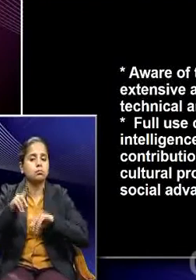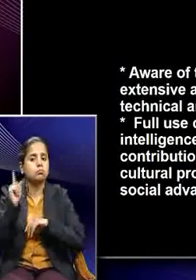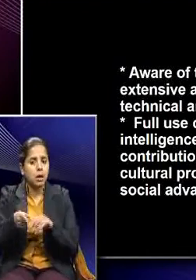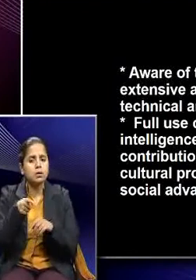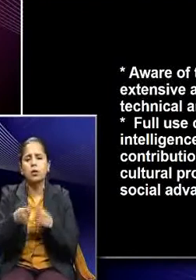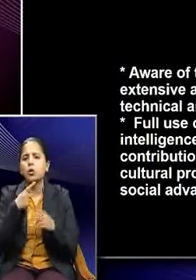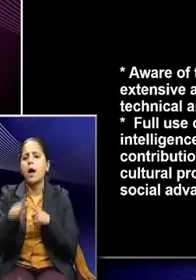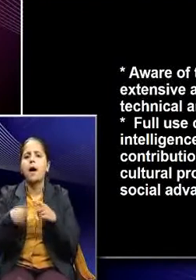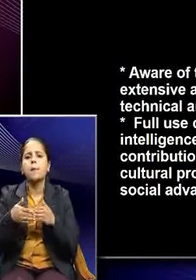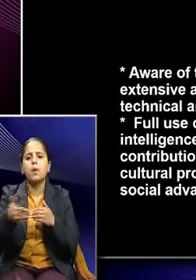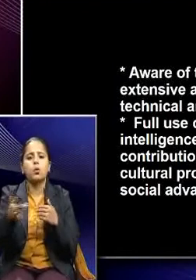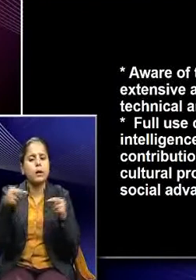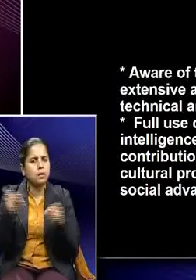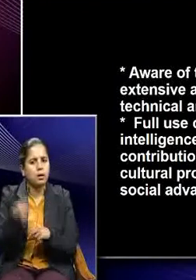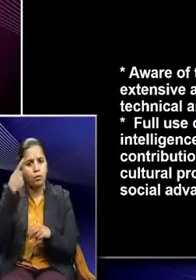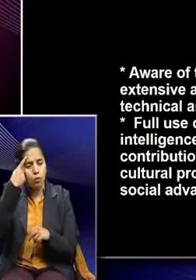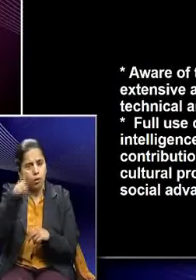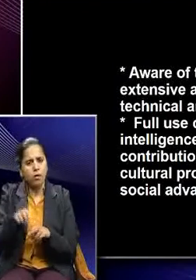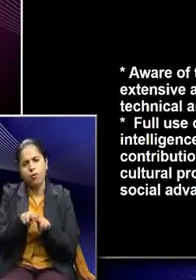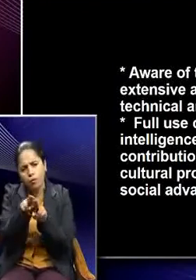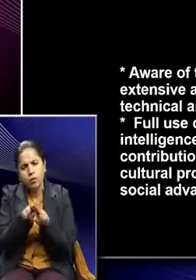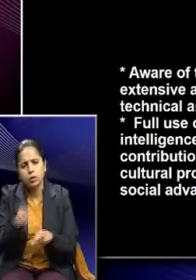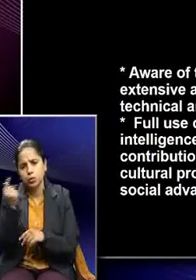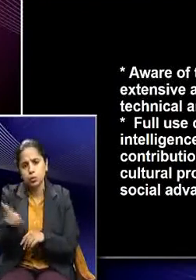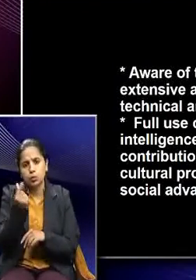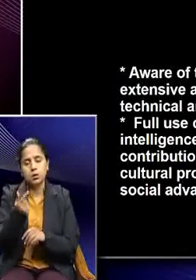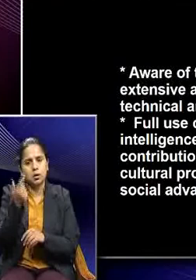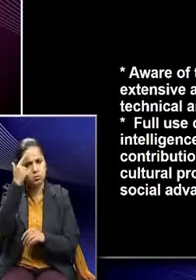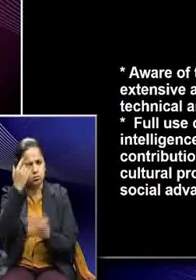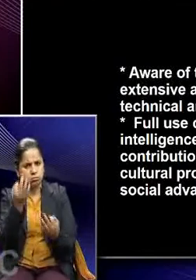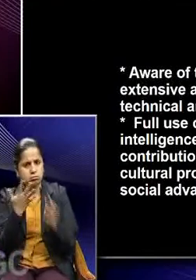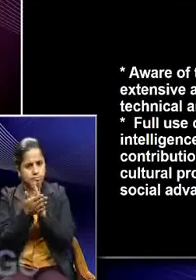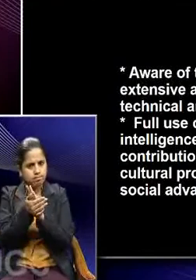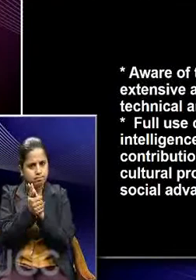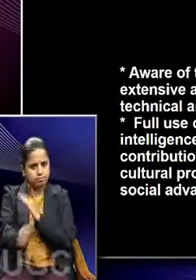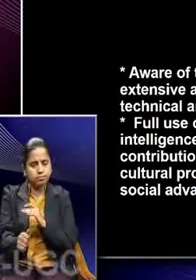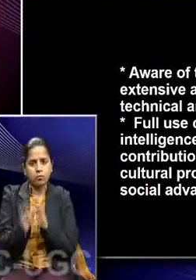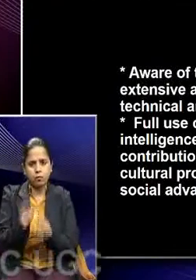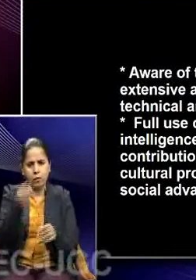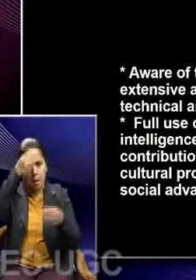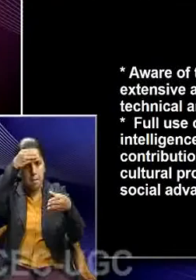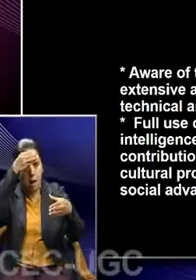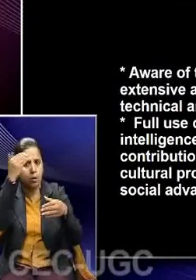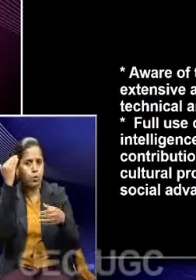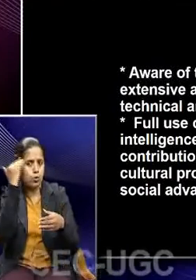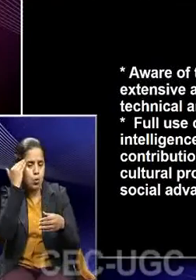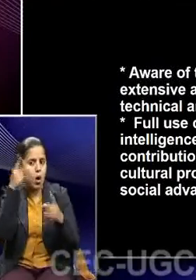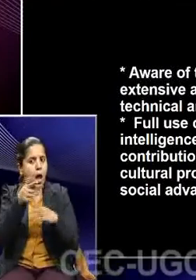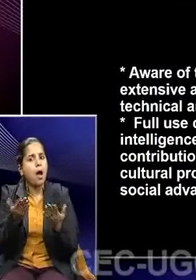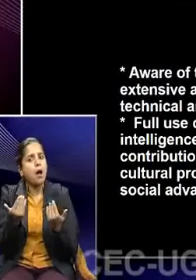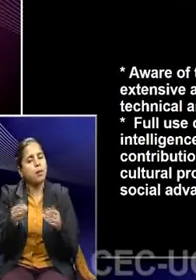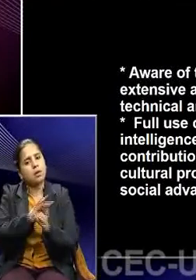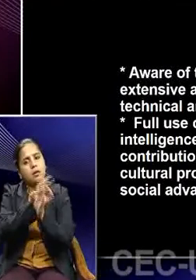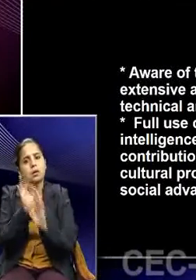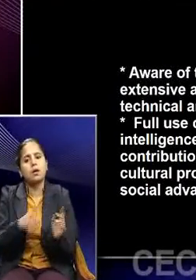about for the need for full use of the talent and intelligence available as